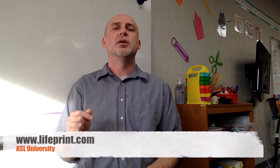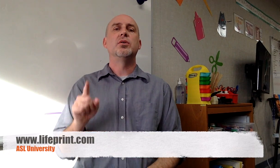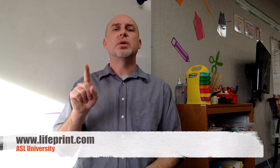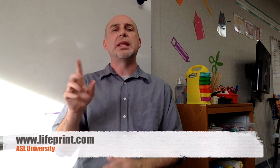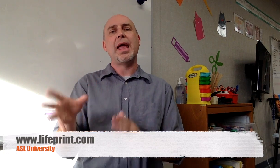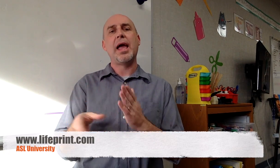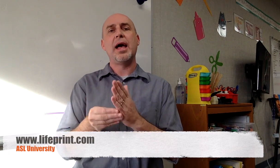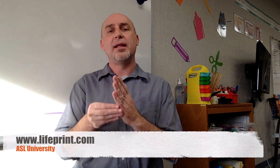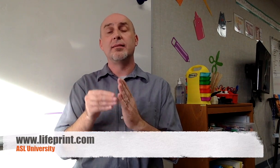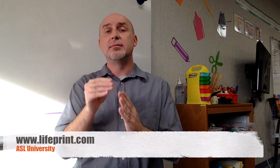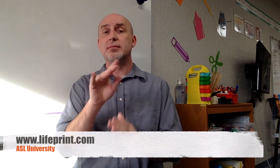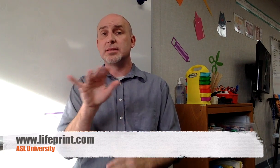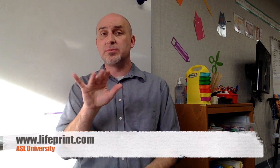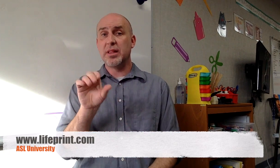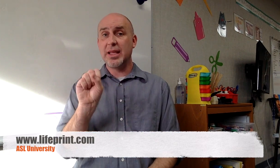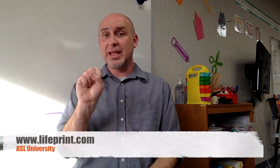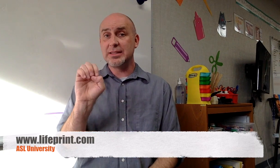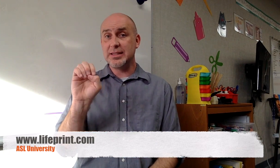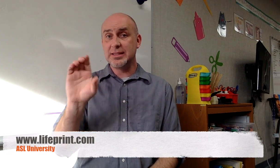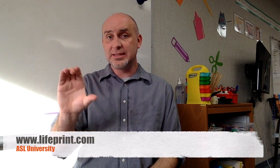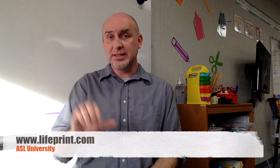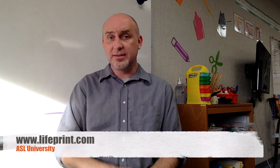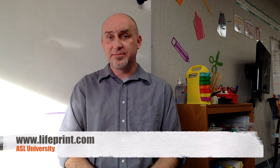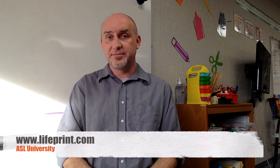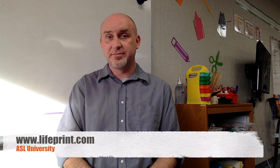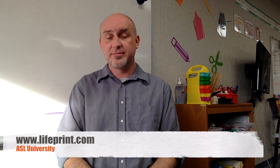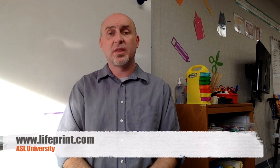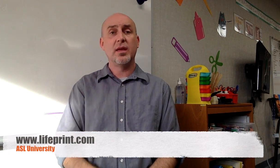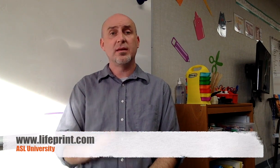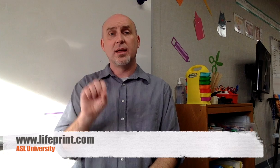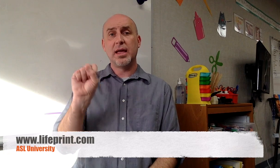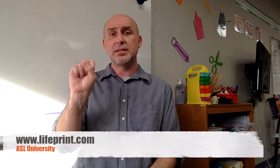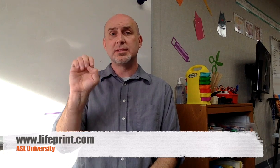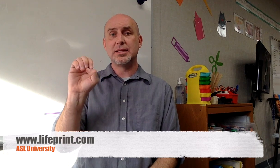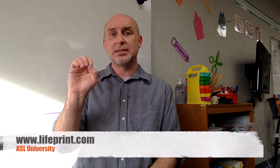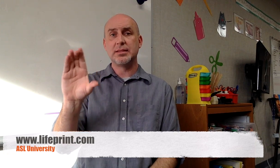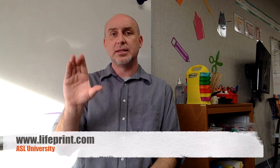you can add the spelling S-E-C, okay? S-E-C.